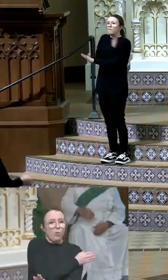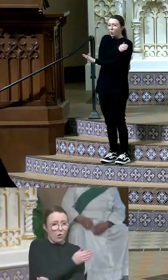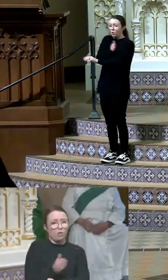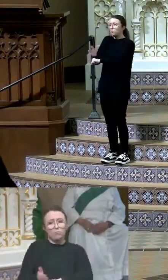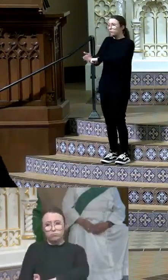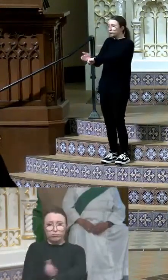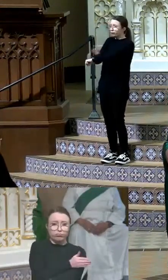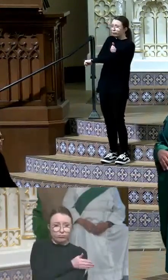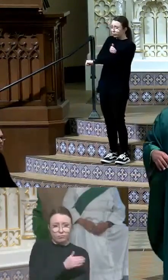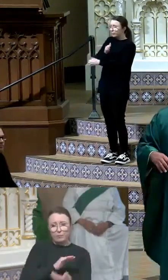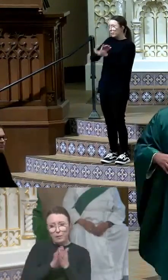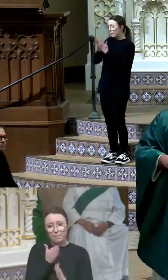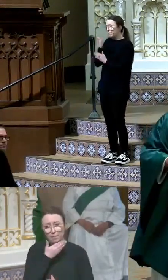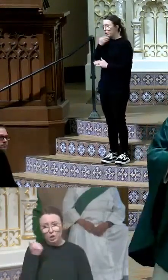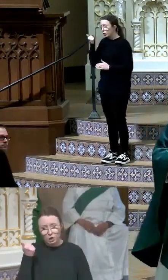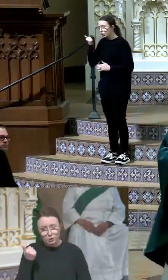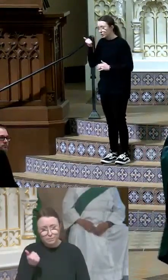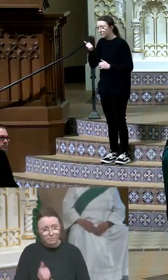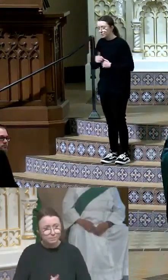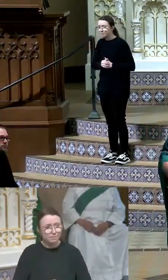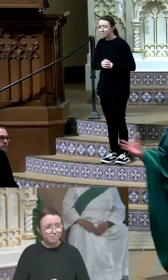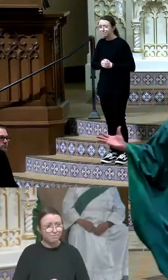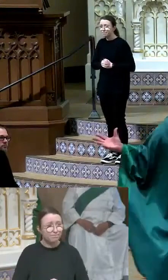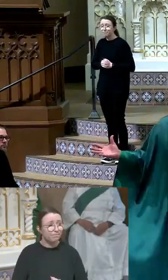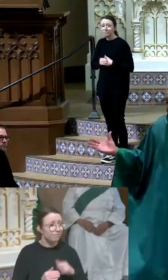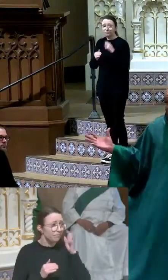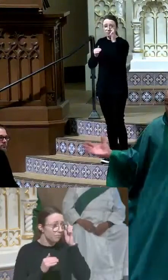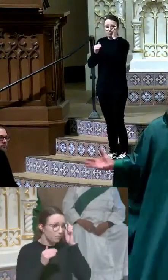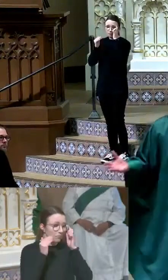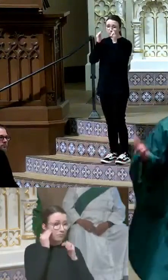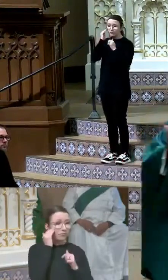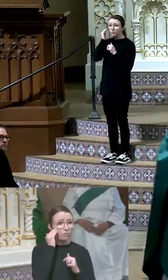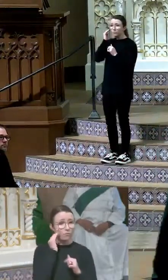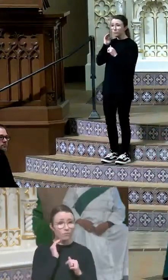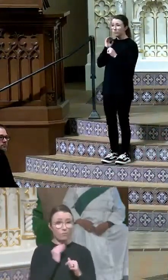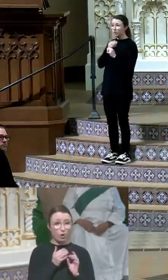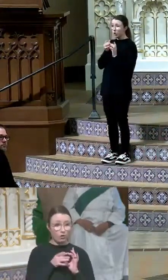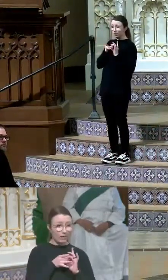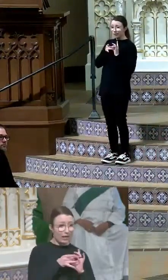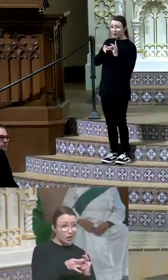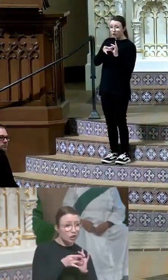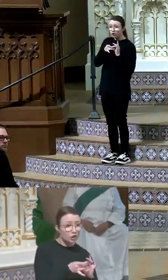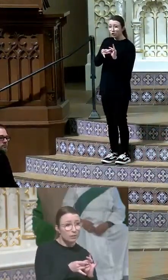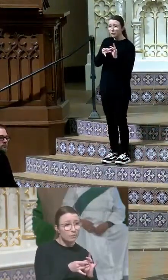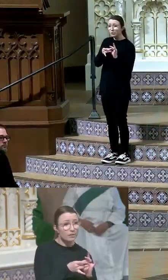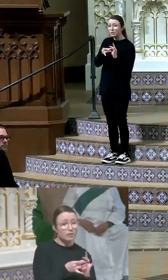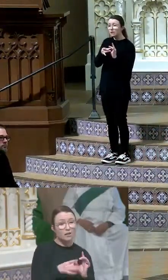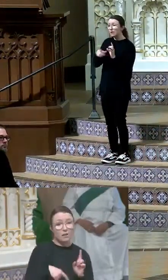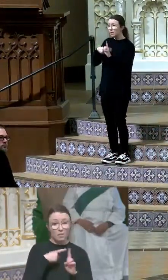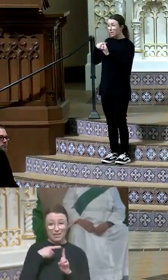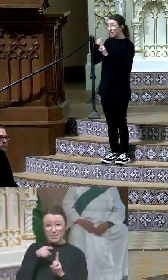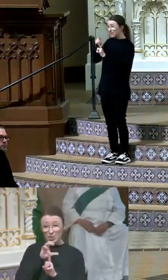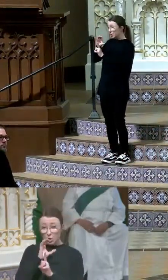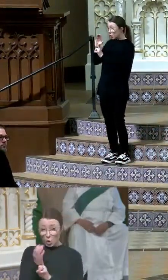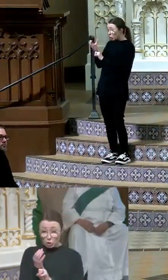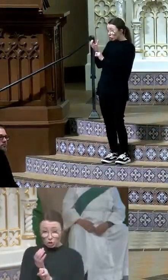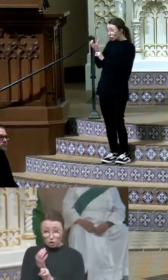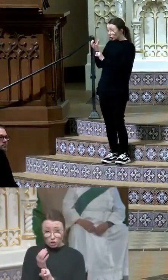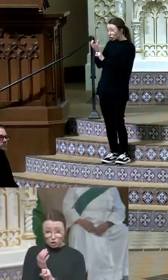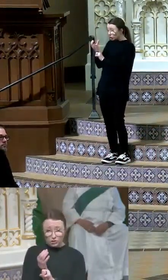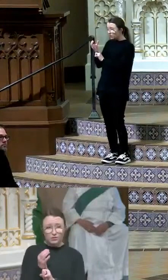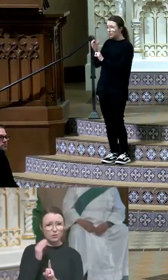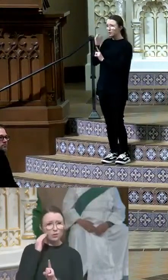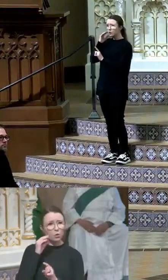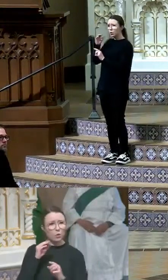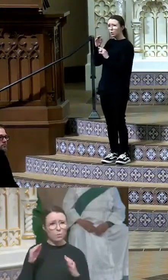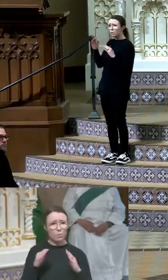Situations in the home and amongst our relationships, and what Pope Francis calls a throwaway culture. It is so easy to write people